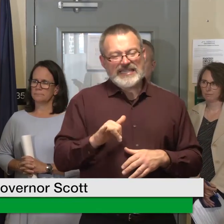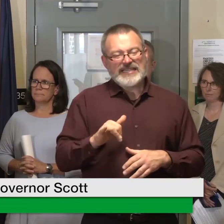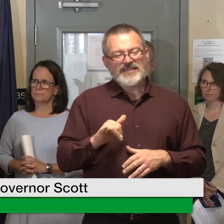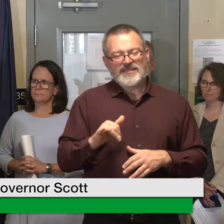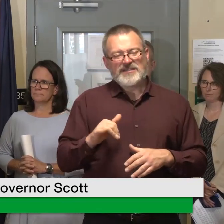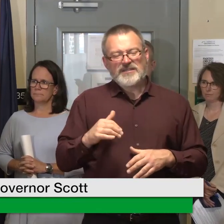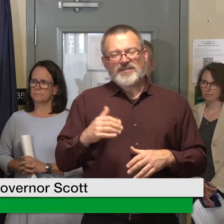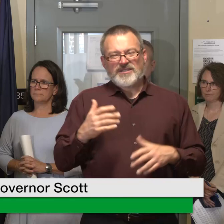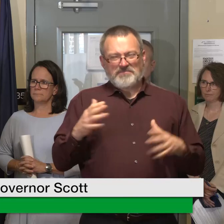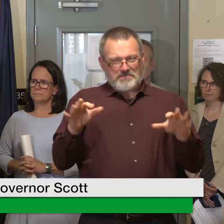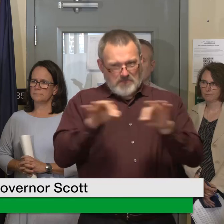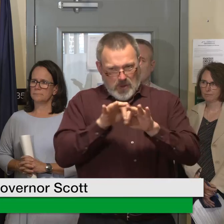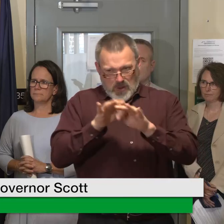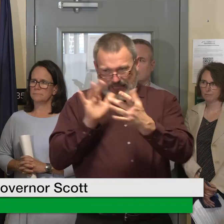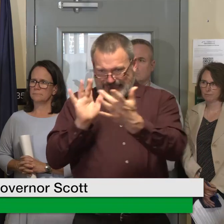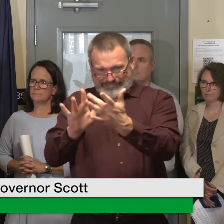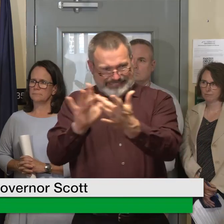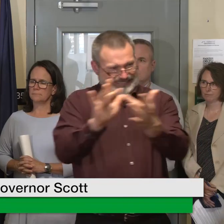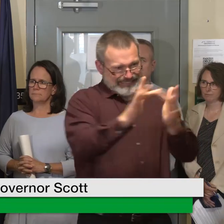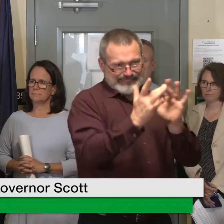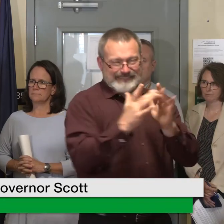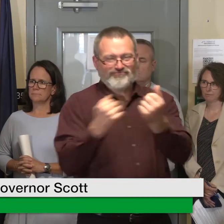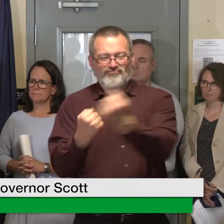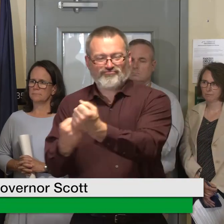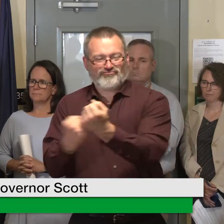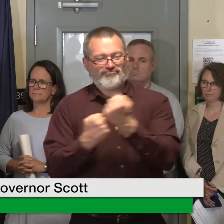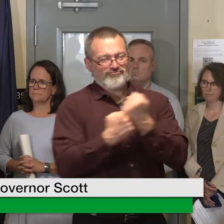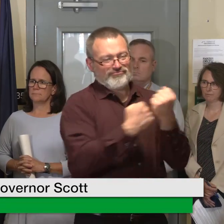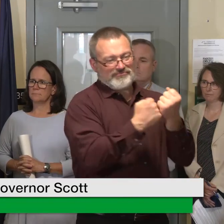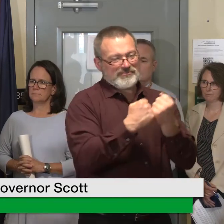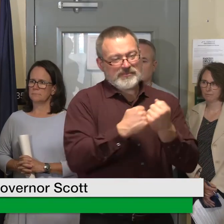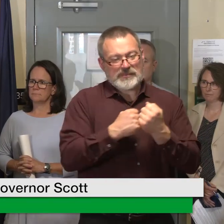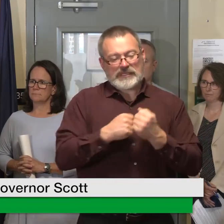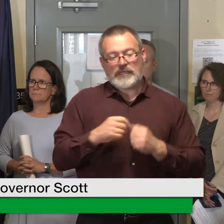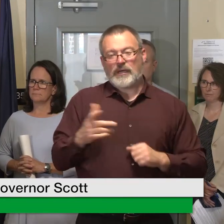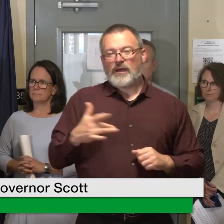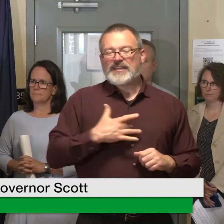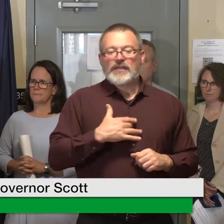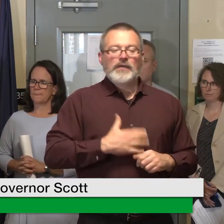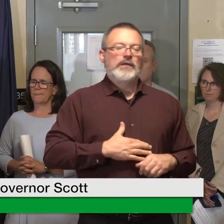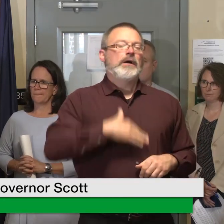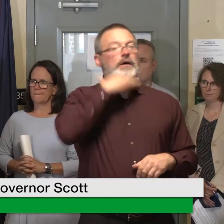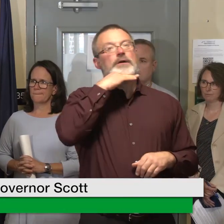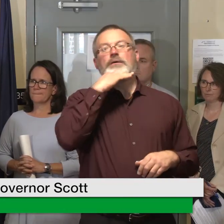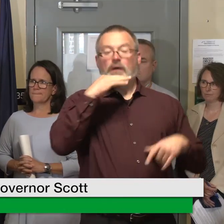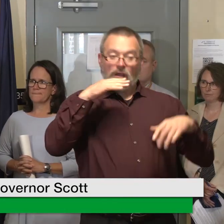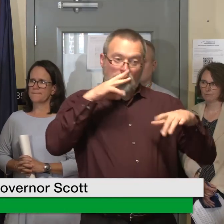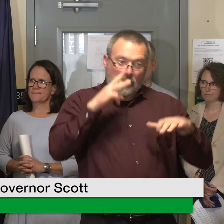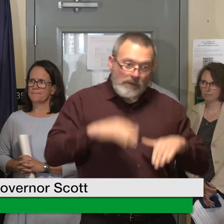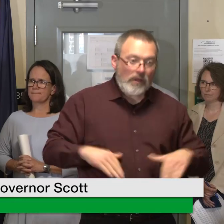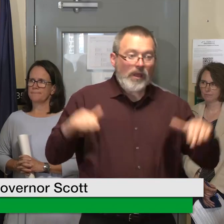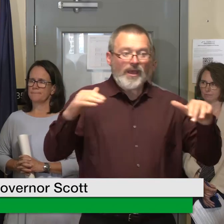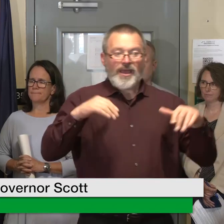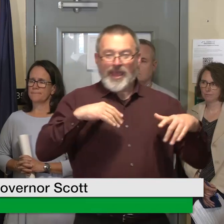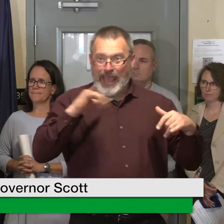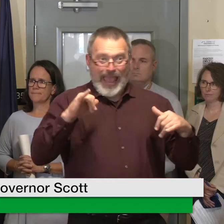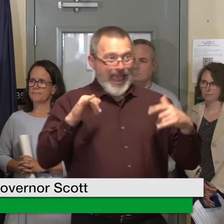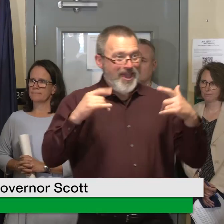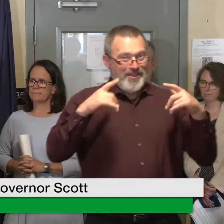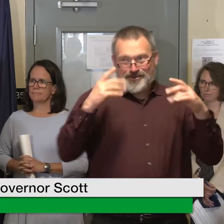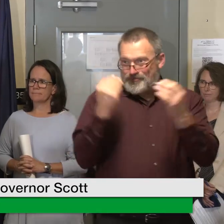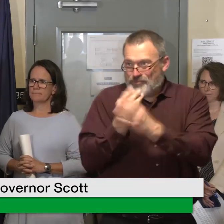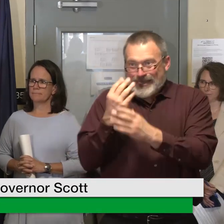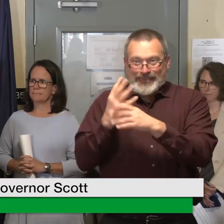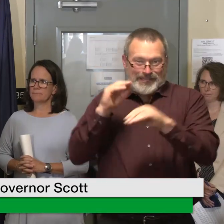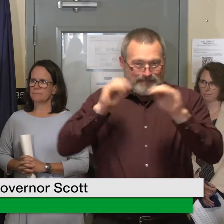other. It's discouraging. We were headed in a great direction, I know, in Vermont. We had some really great